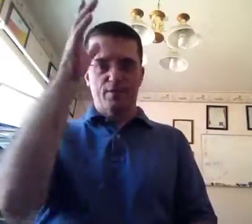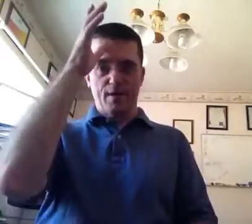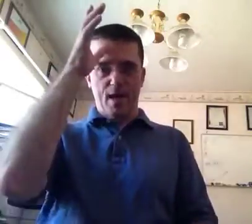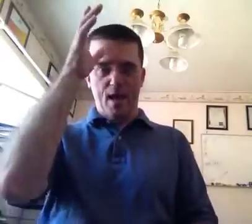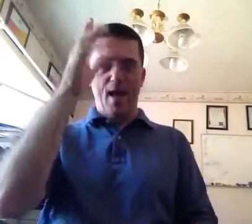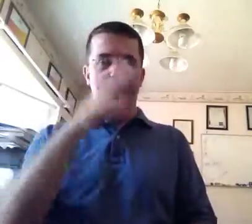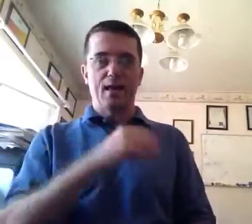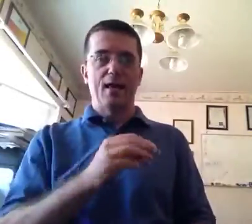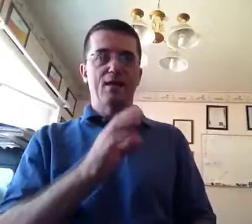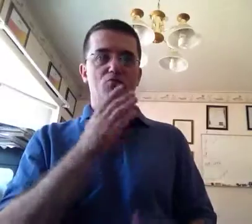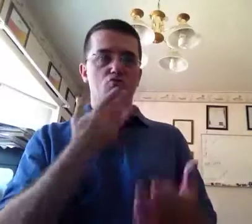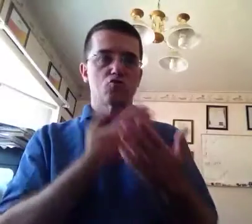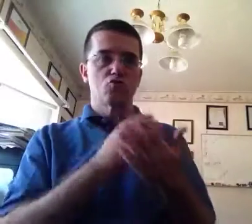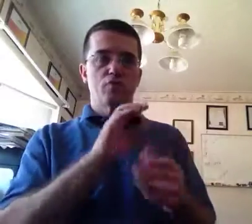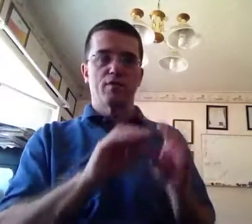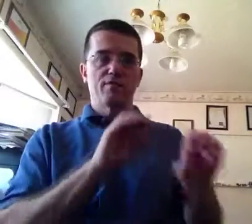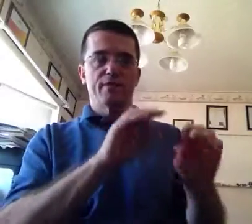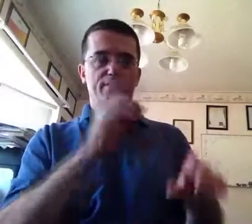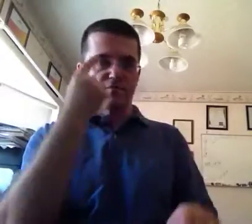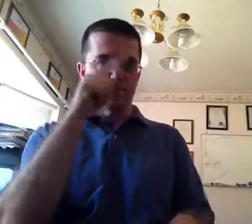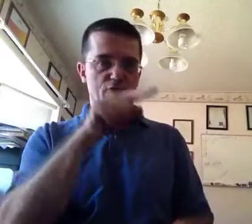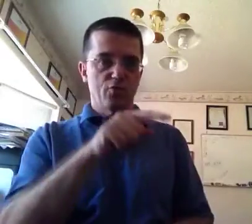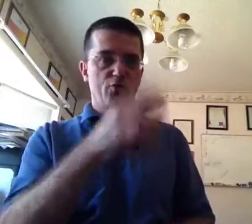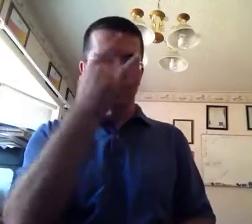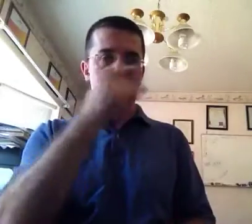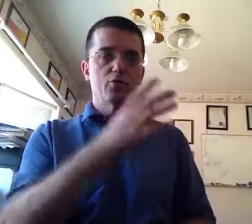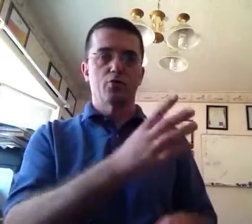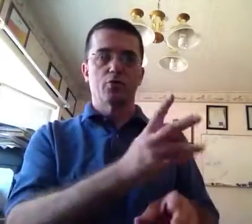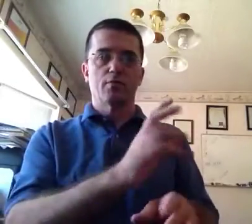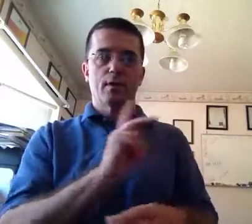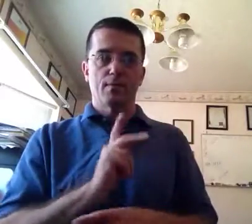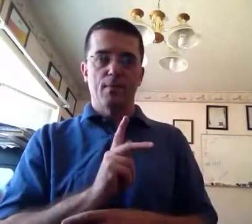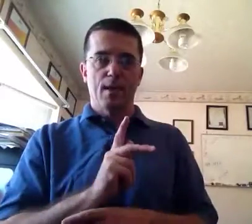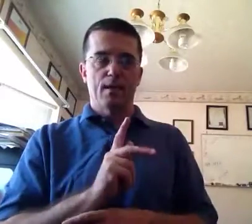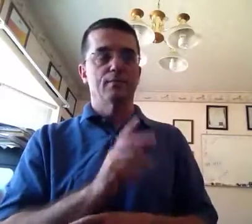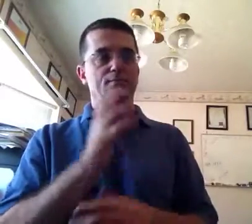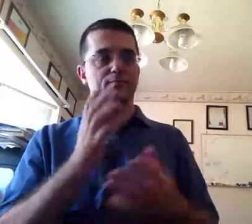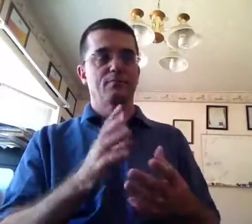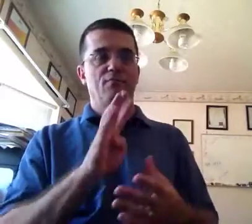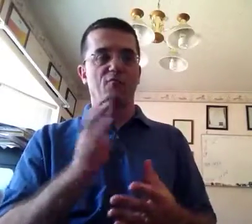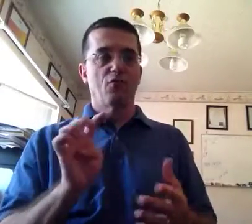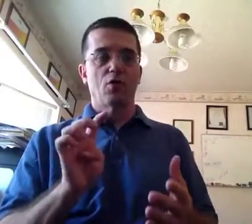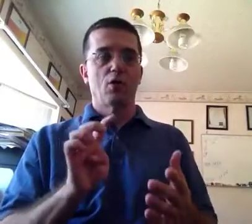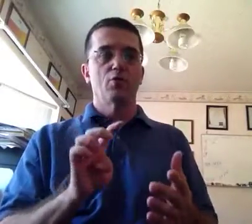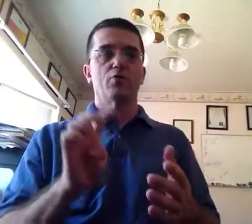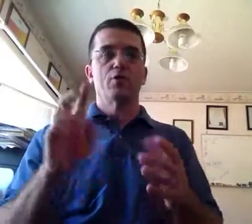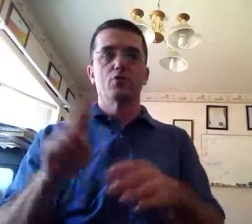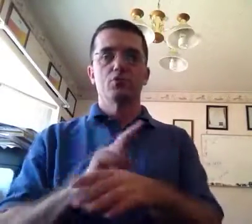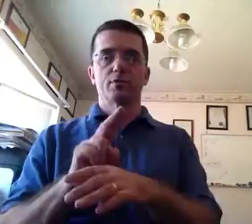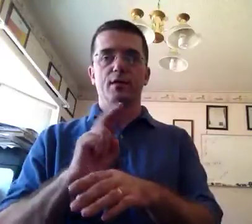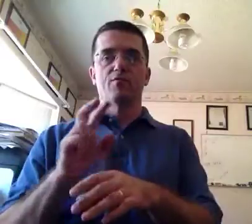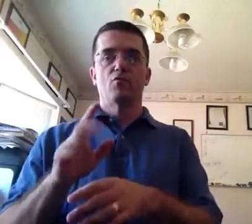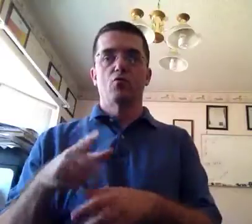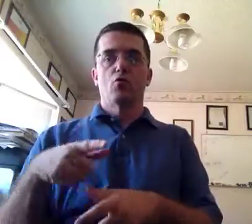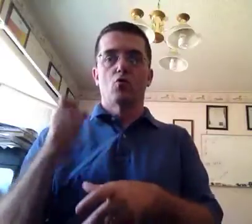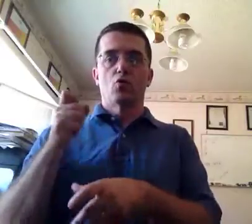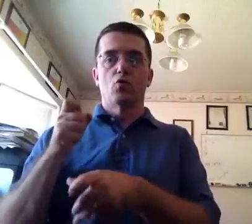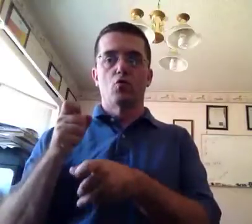investment for you because you're going to end up owning it with that $400. The first $400 is liquid. We can write a check and pay off